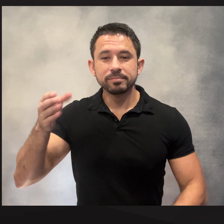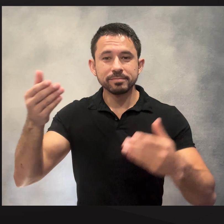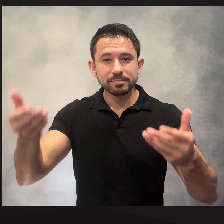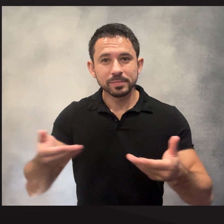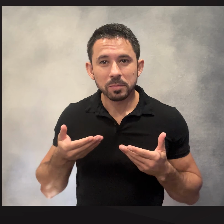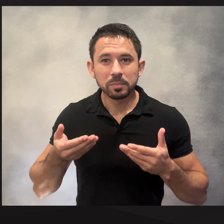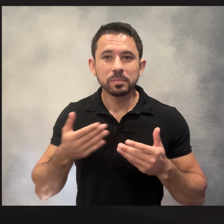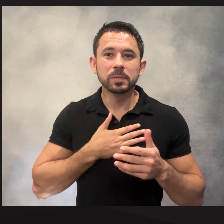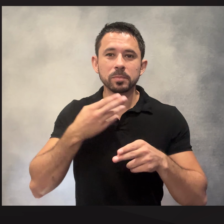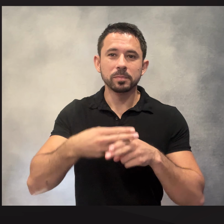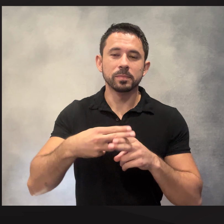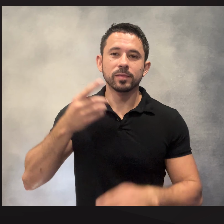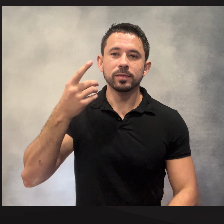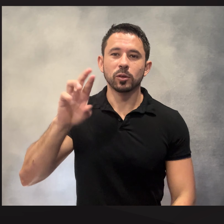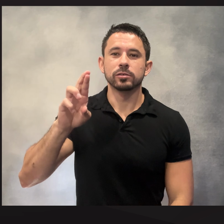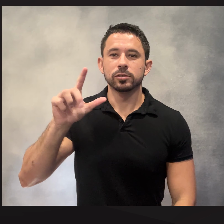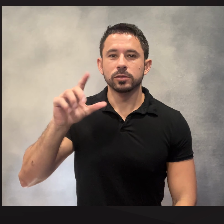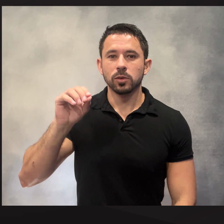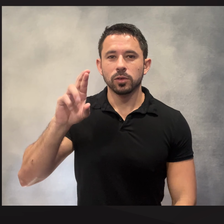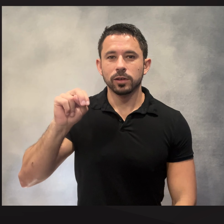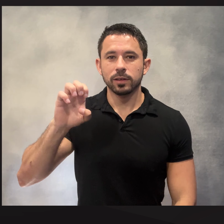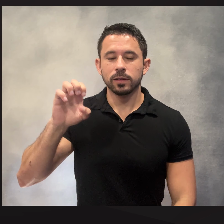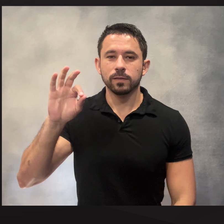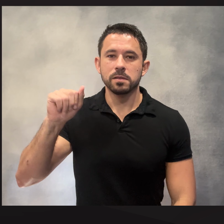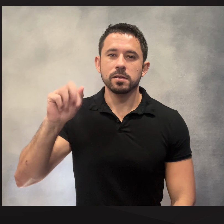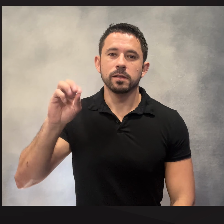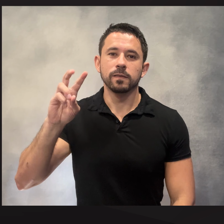Hello, welcome. My name is Dr. Lauren Farovich.